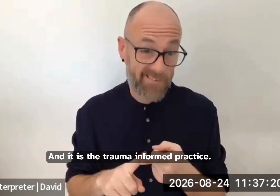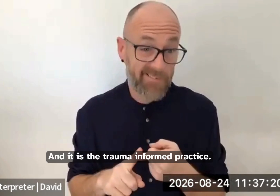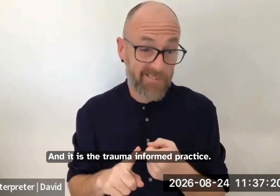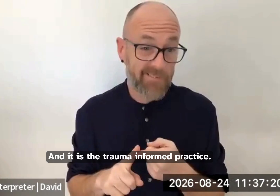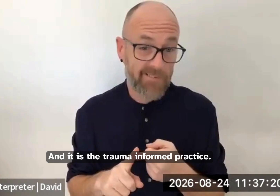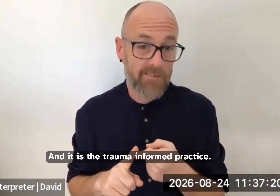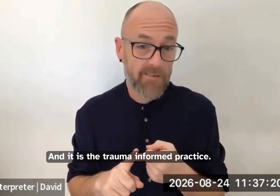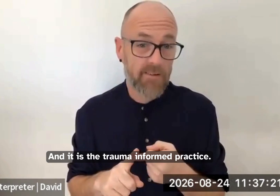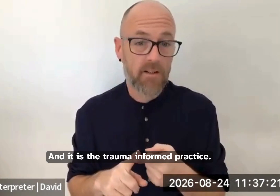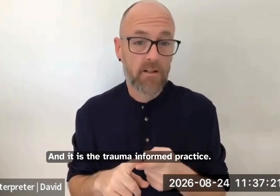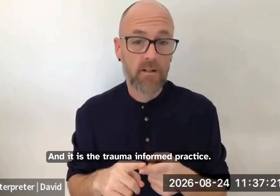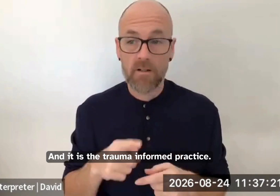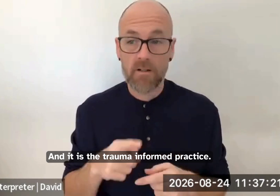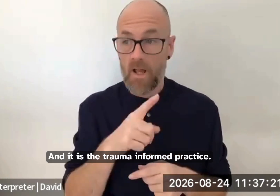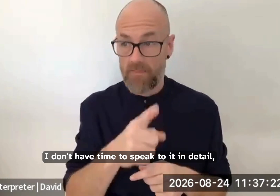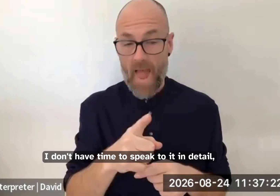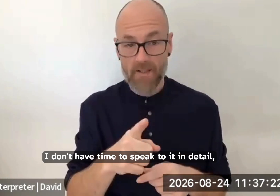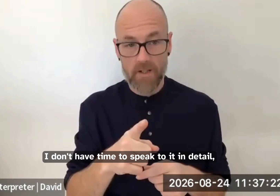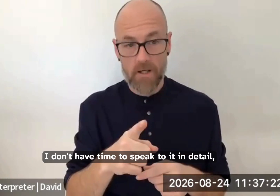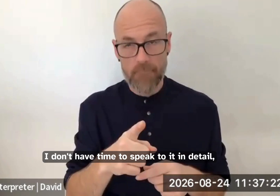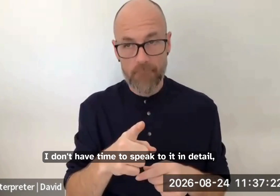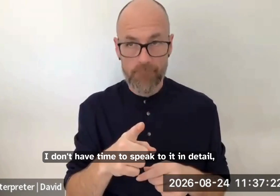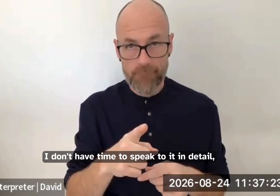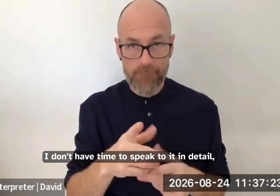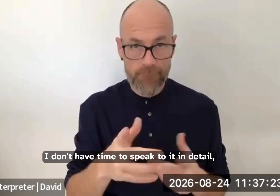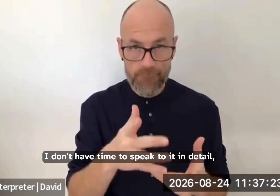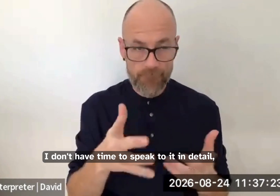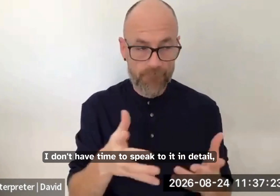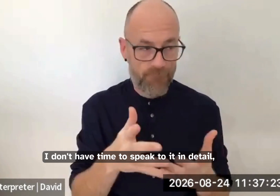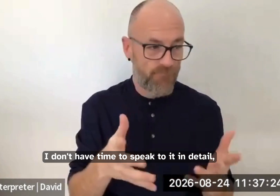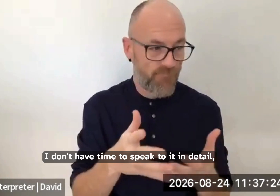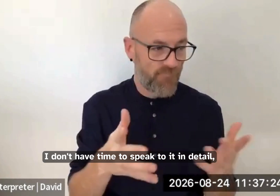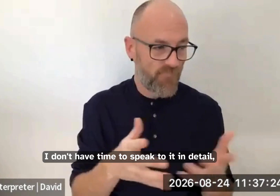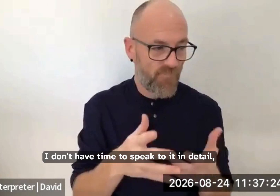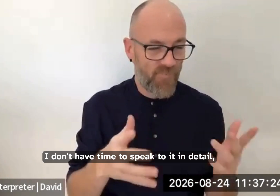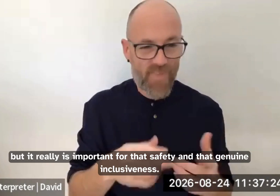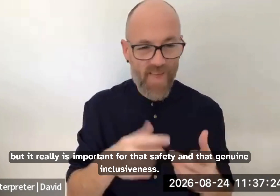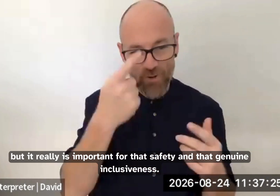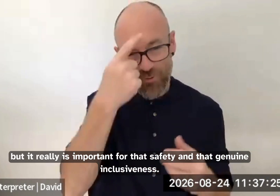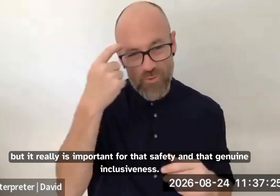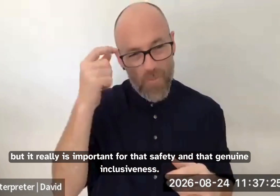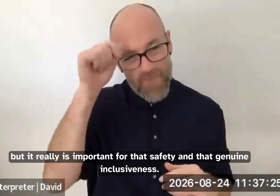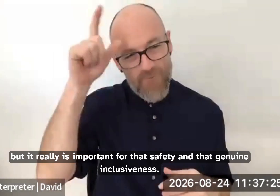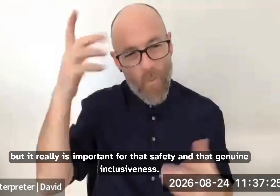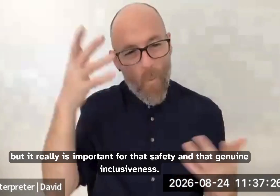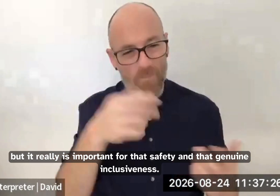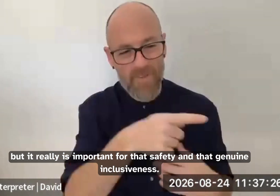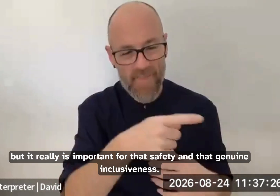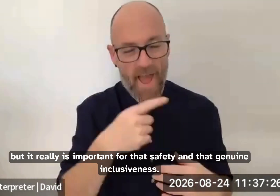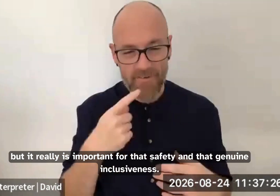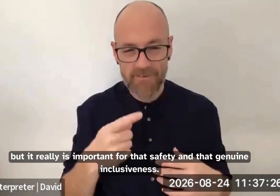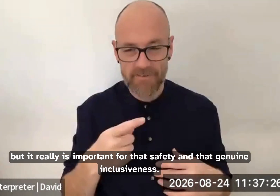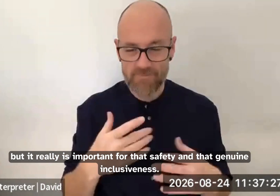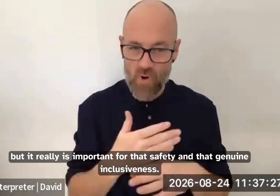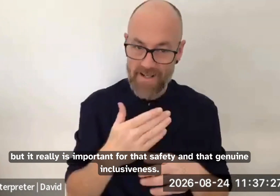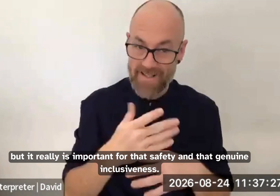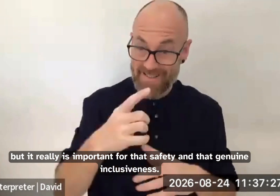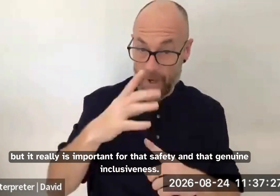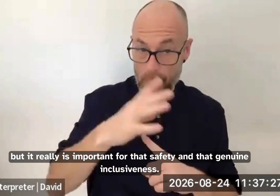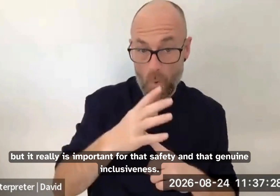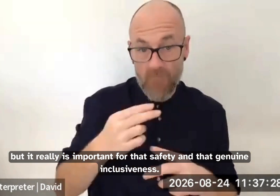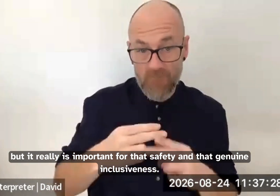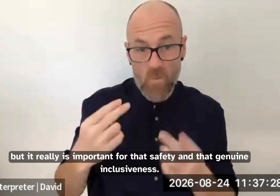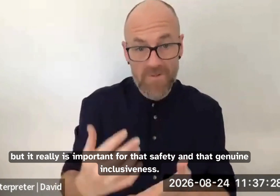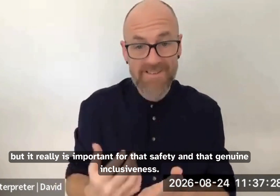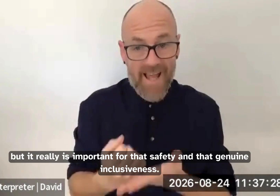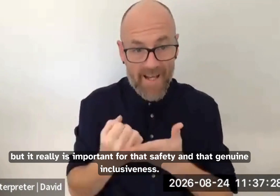And it is the trauma-informed practice. I don't have time to speak to it in detail, but it really is important for that safety and